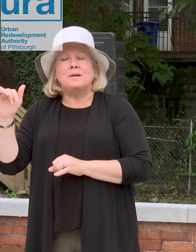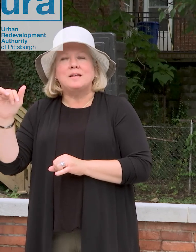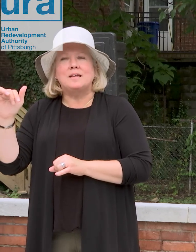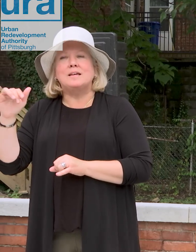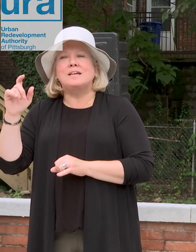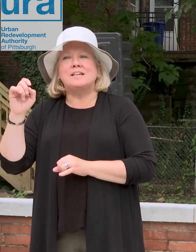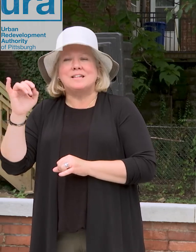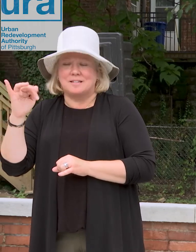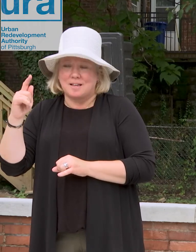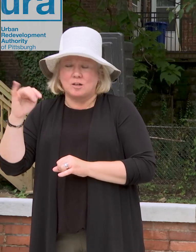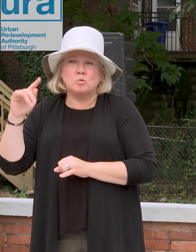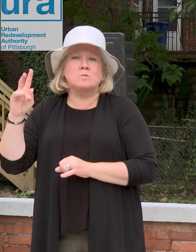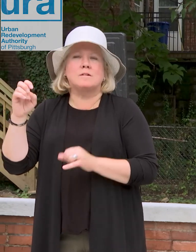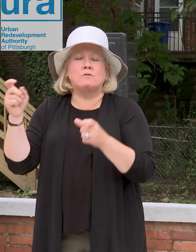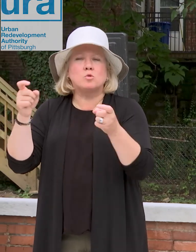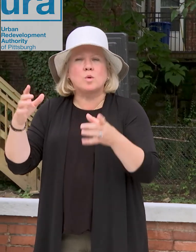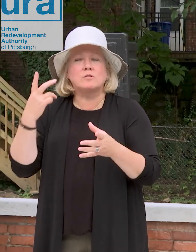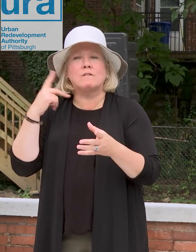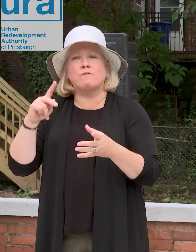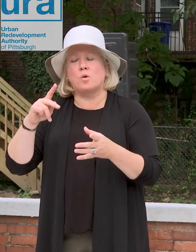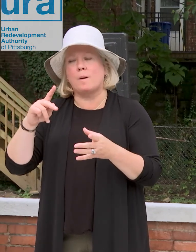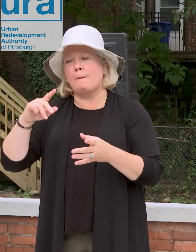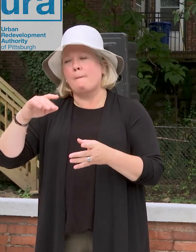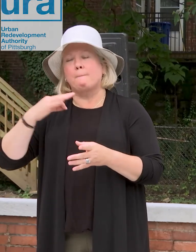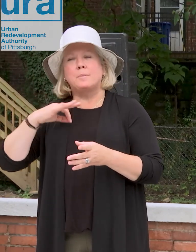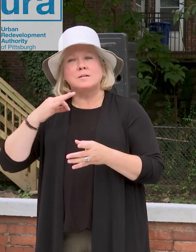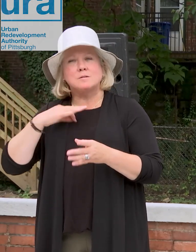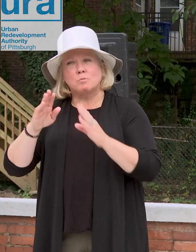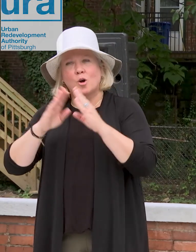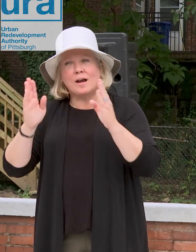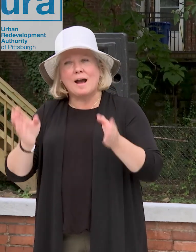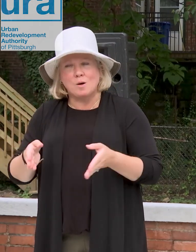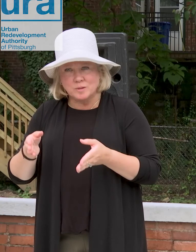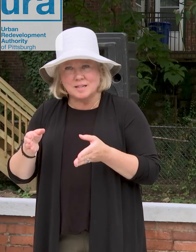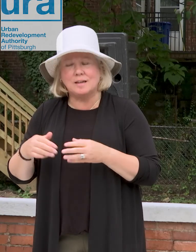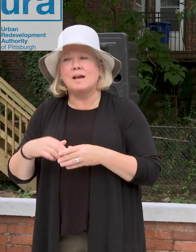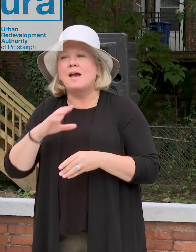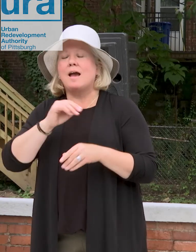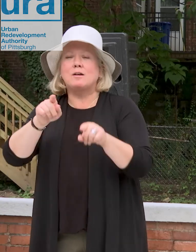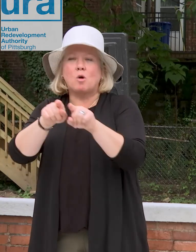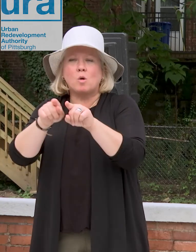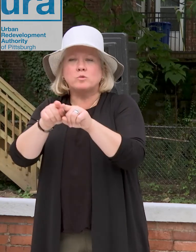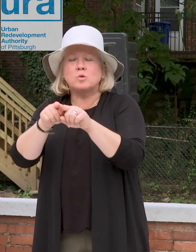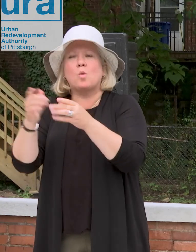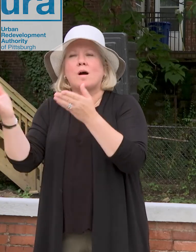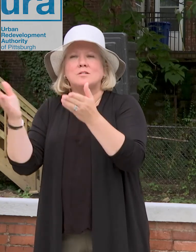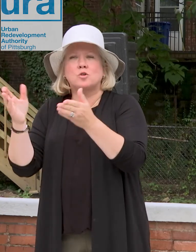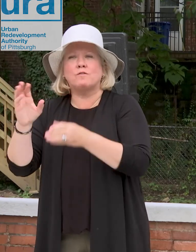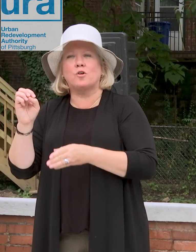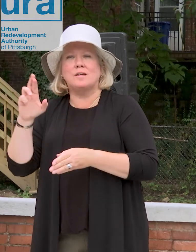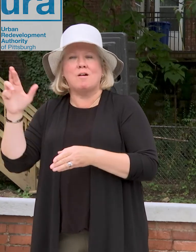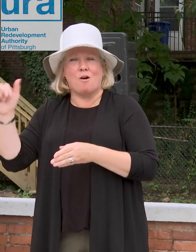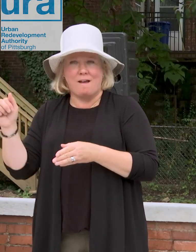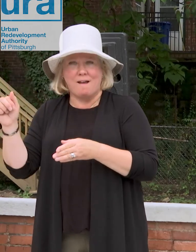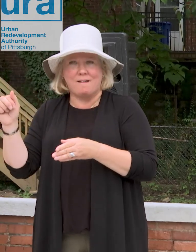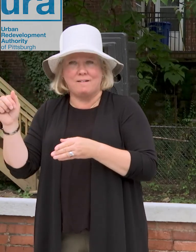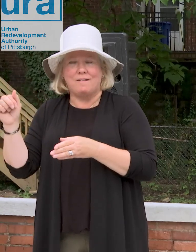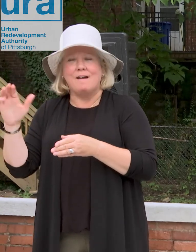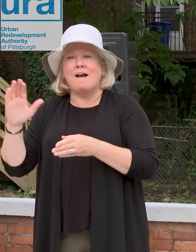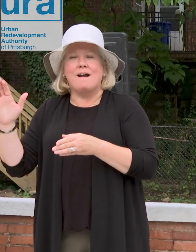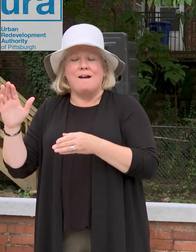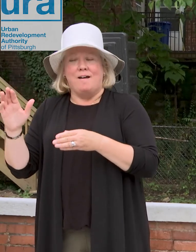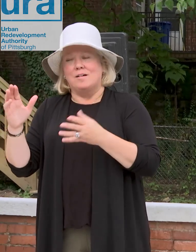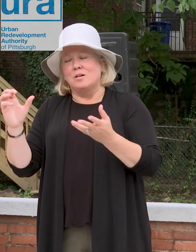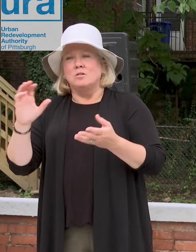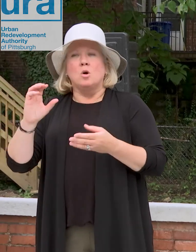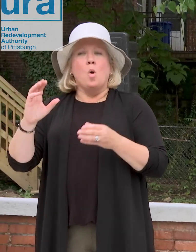Corporation. I also have the privilege of also being the Assistant Director of Housing for the URA. I want to share with you that home ownership is a